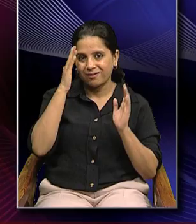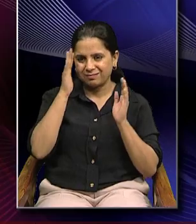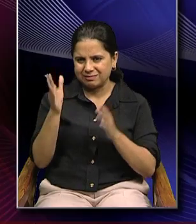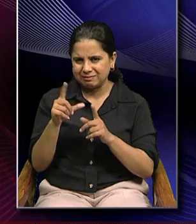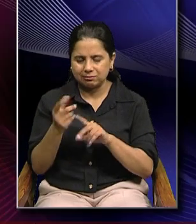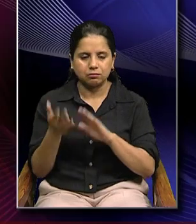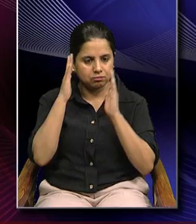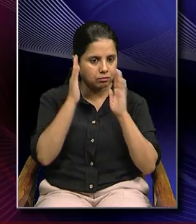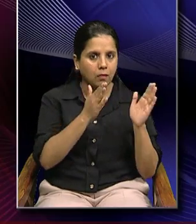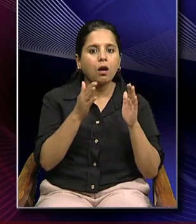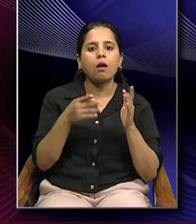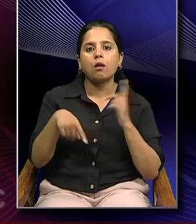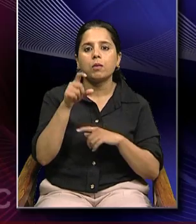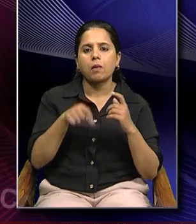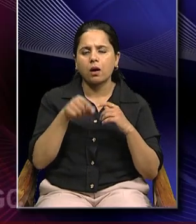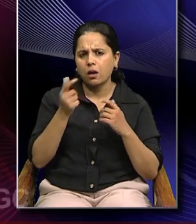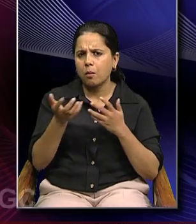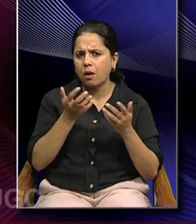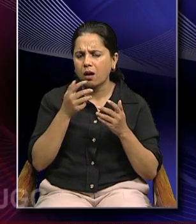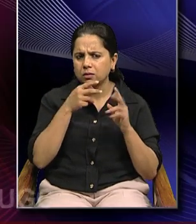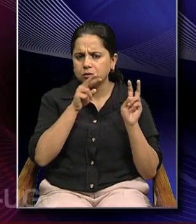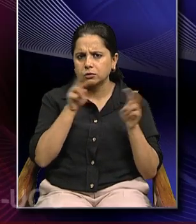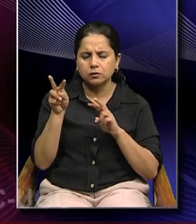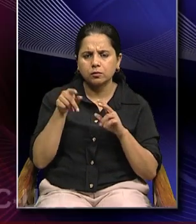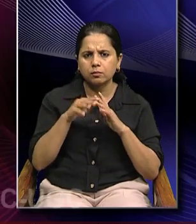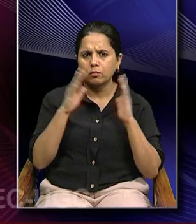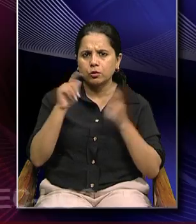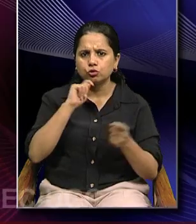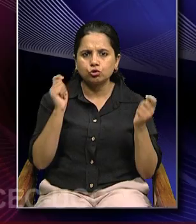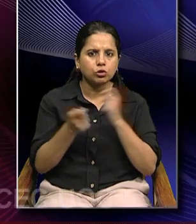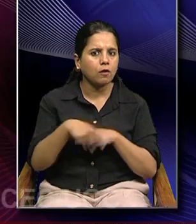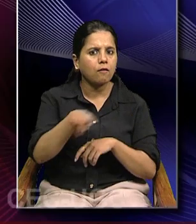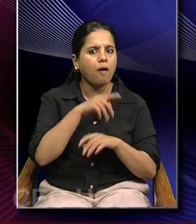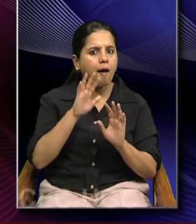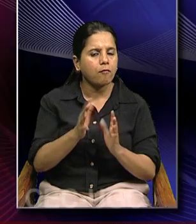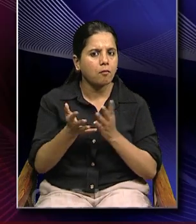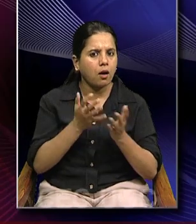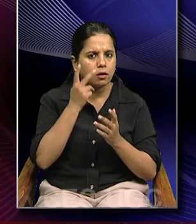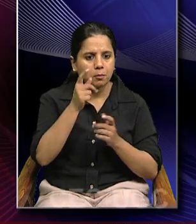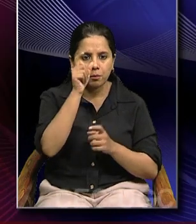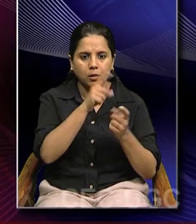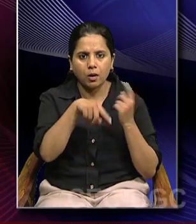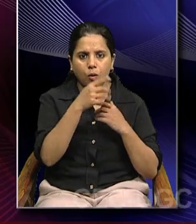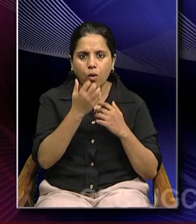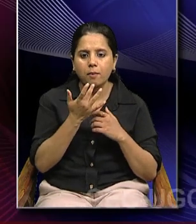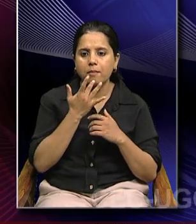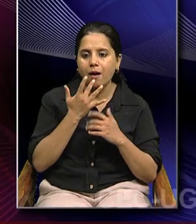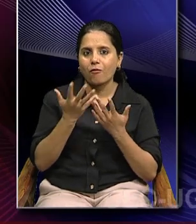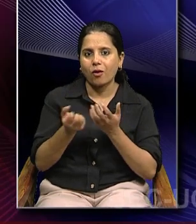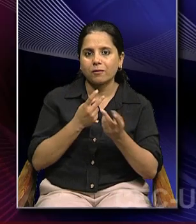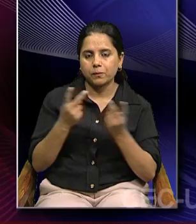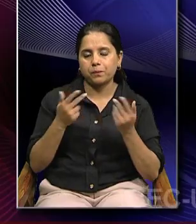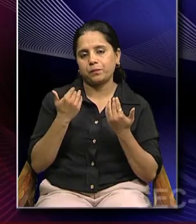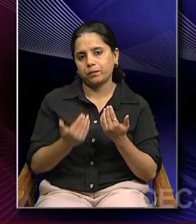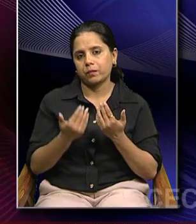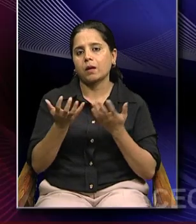is witnessing the shift, the great shift, the paradigm shift in preferences. So, let us talk about